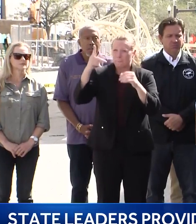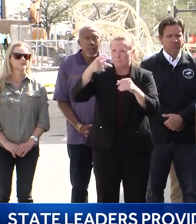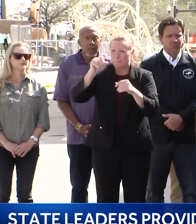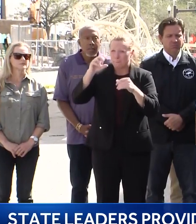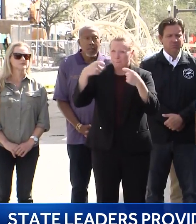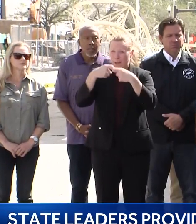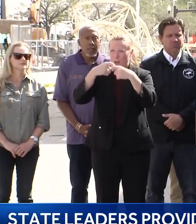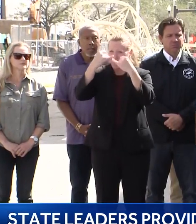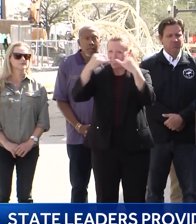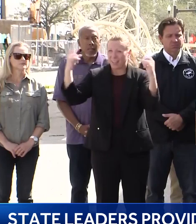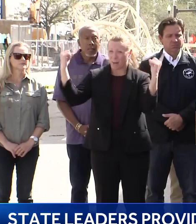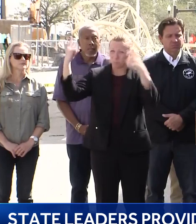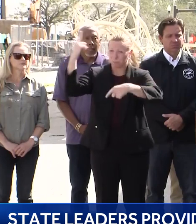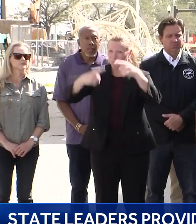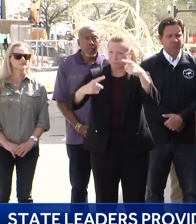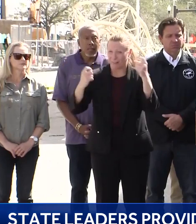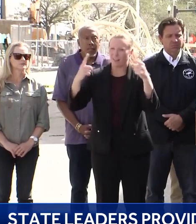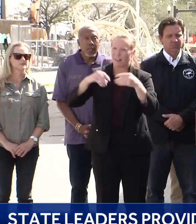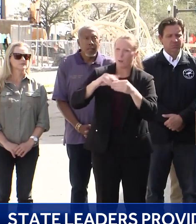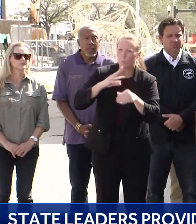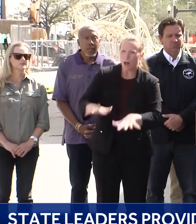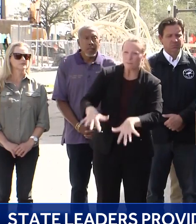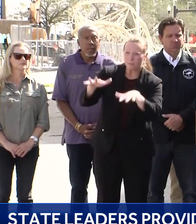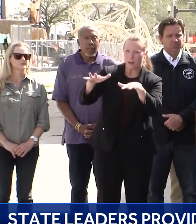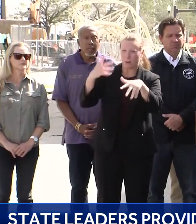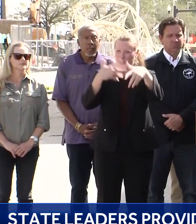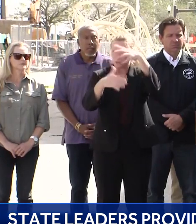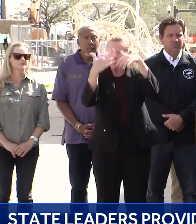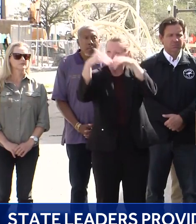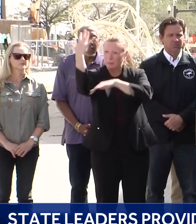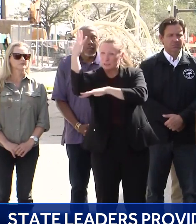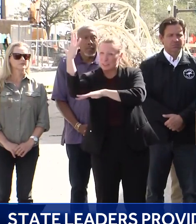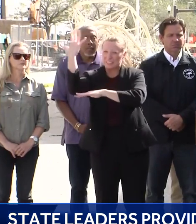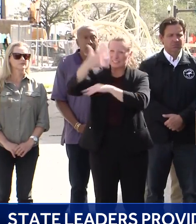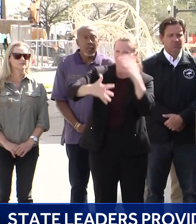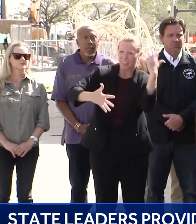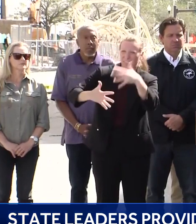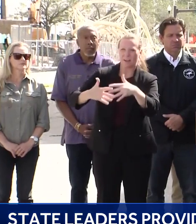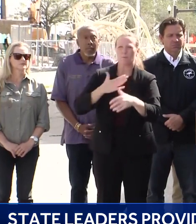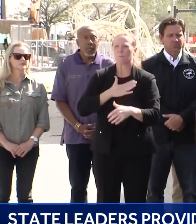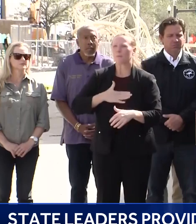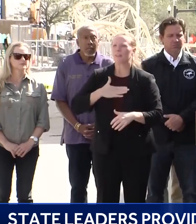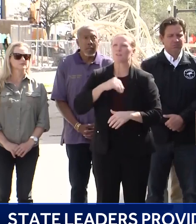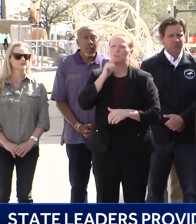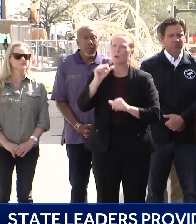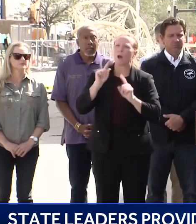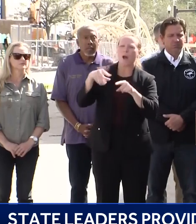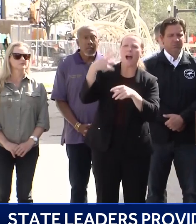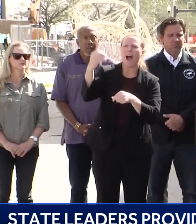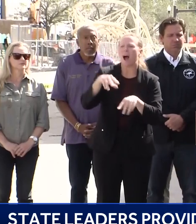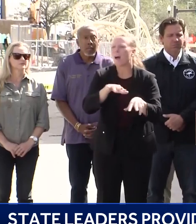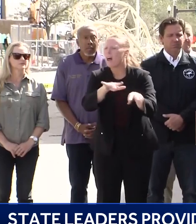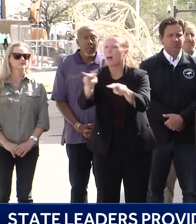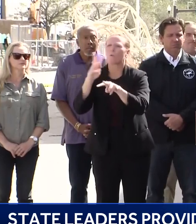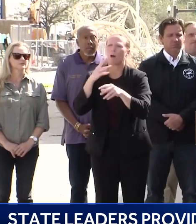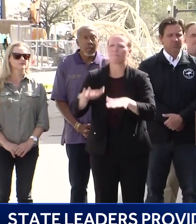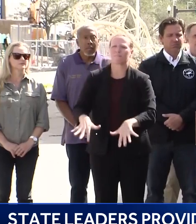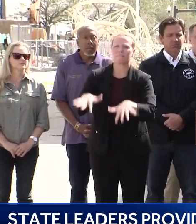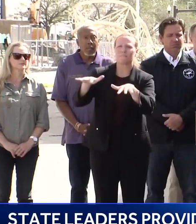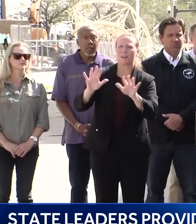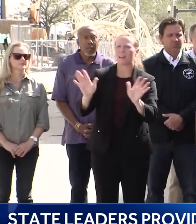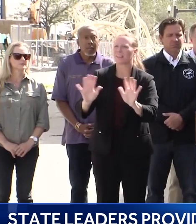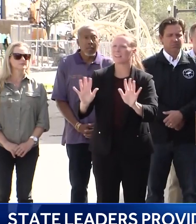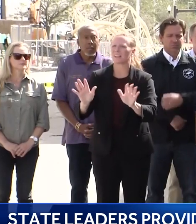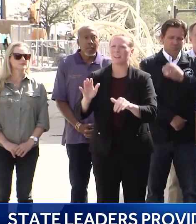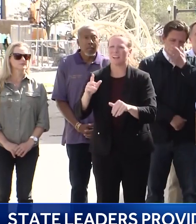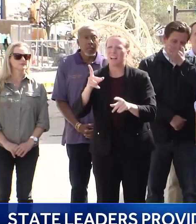and also wrapped up in trees. So please, please do not go out in flooded waters. Do not cut things out of trees